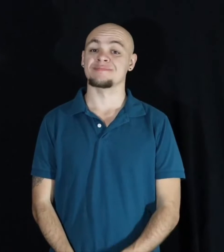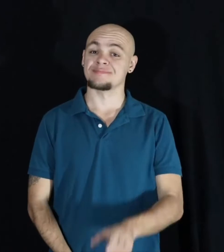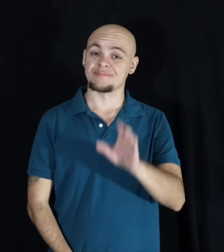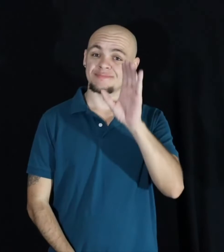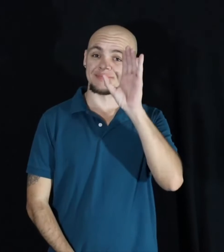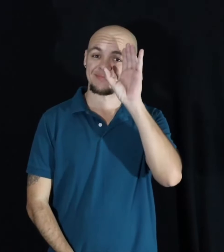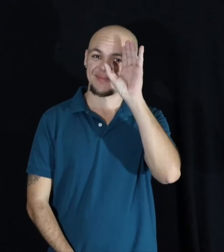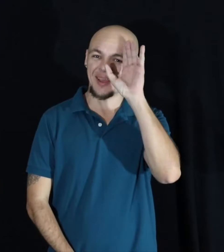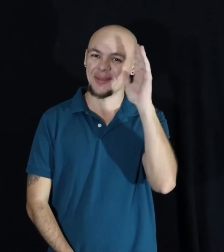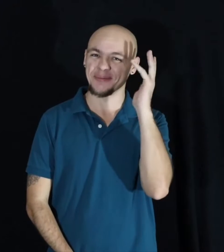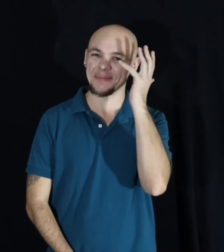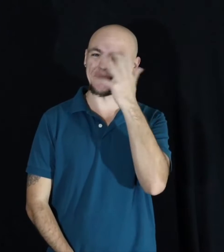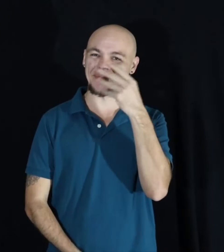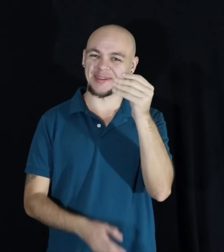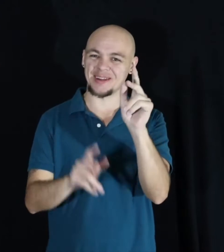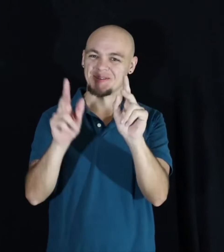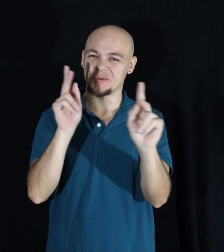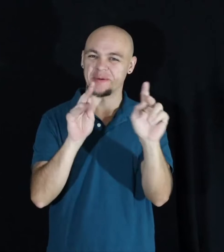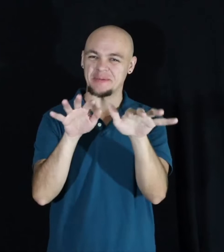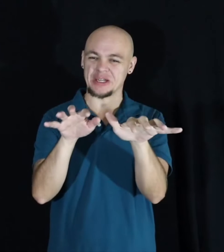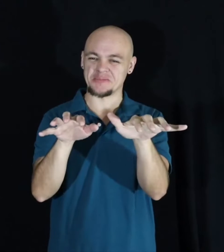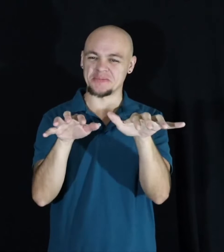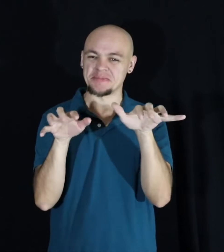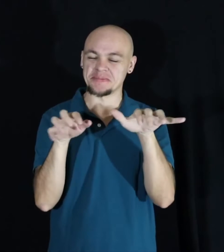Hello, beautiful people.